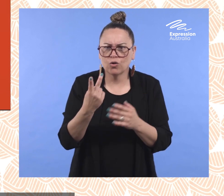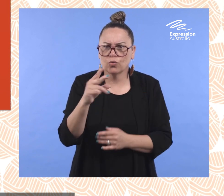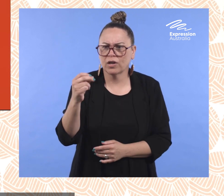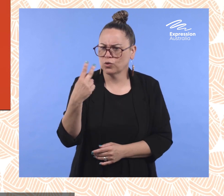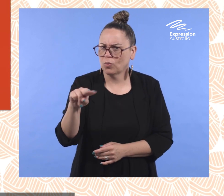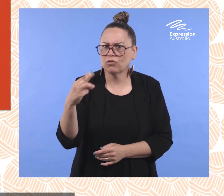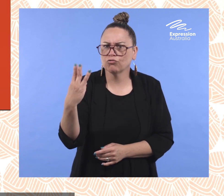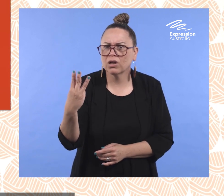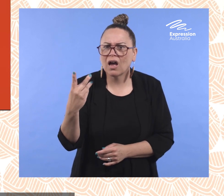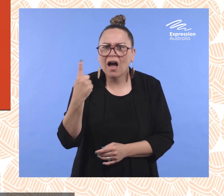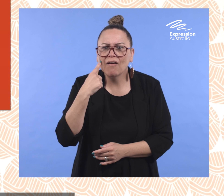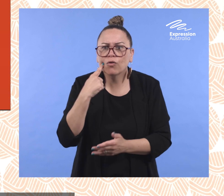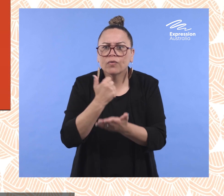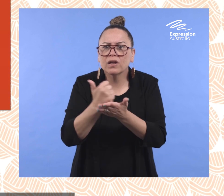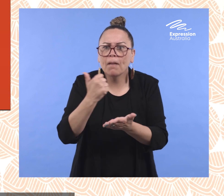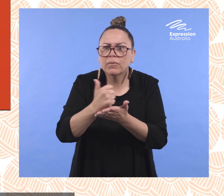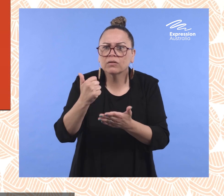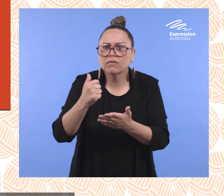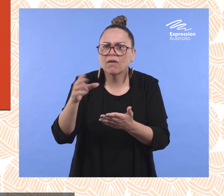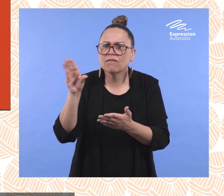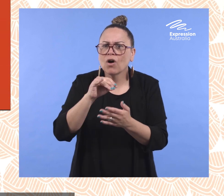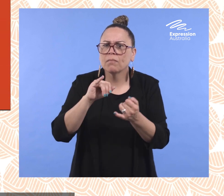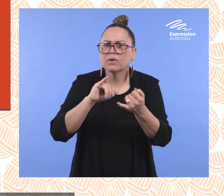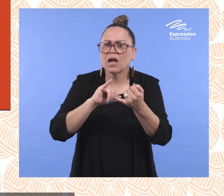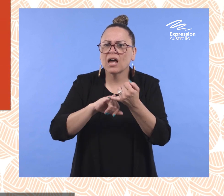there from SBS, this was